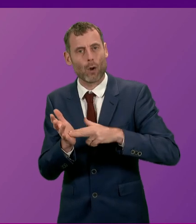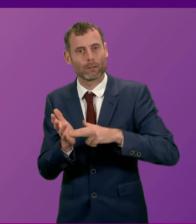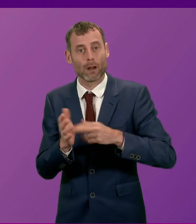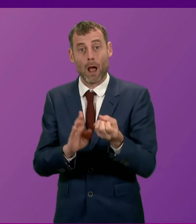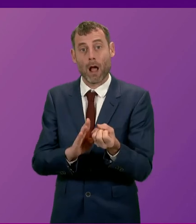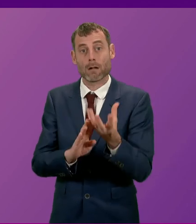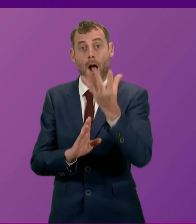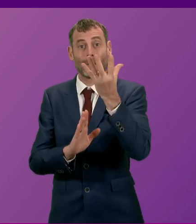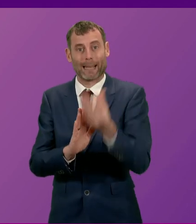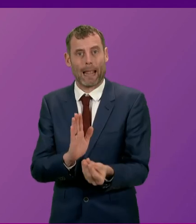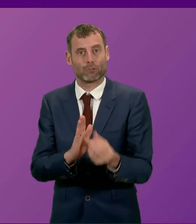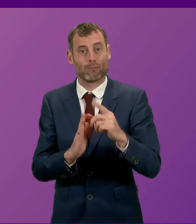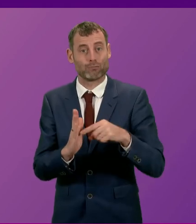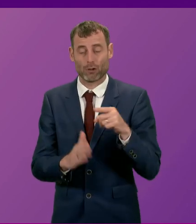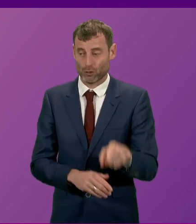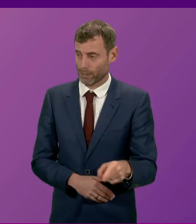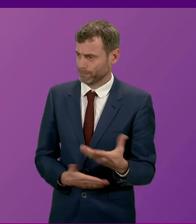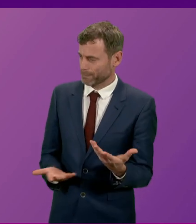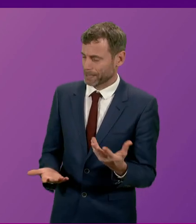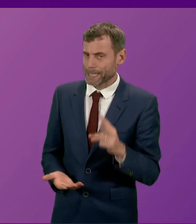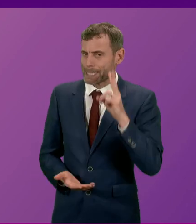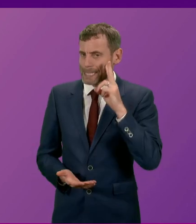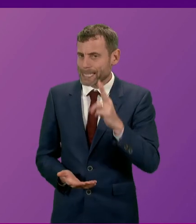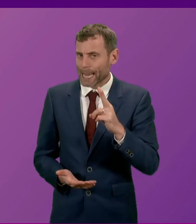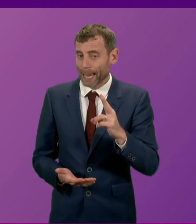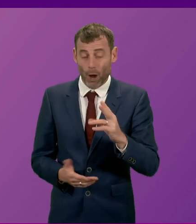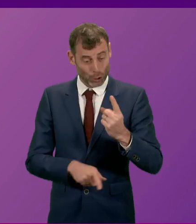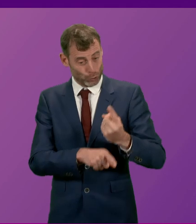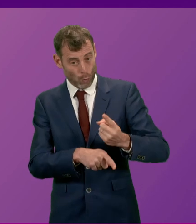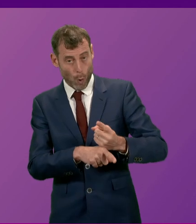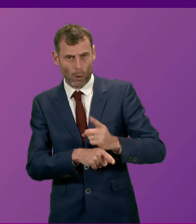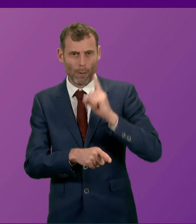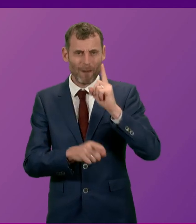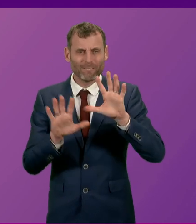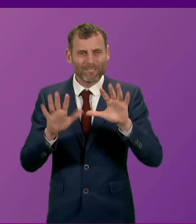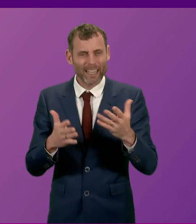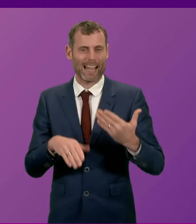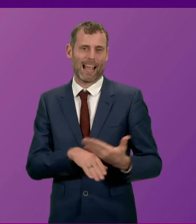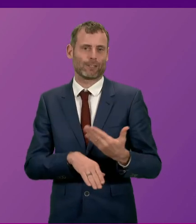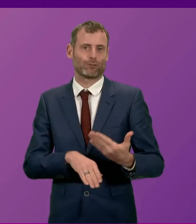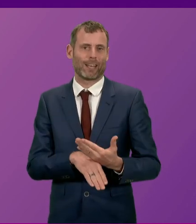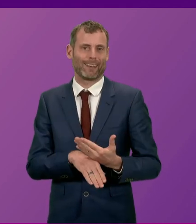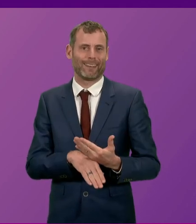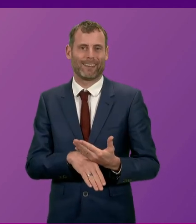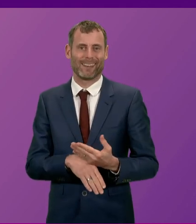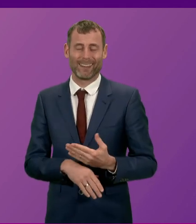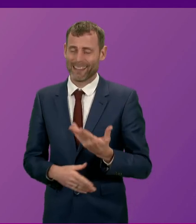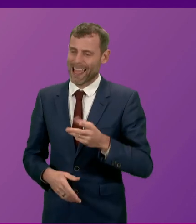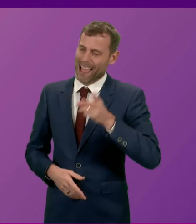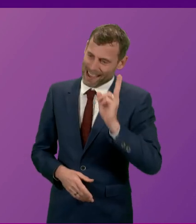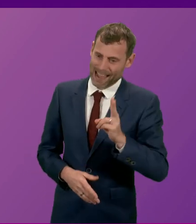the First Minister share my concern about the continued failure of the UK government